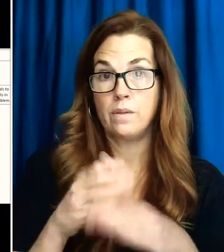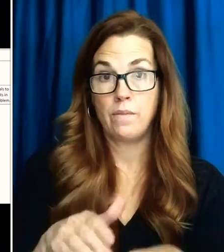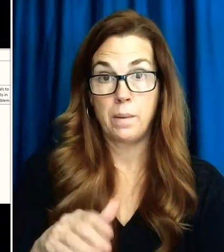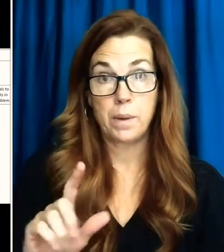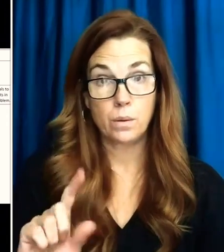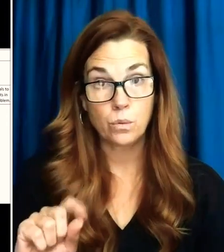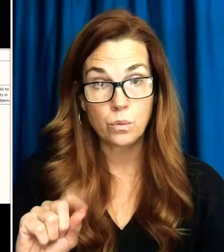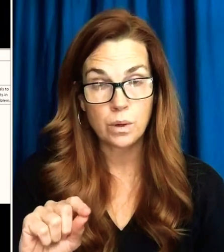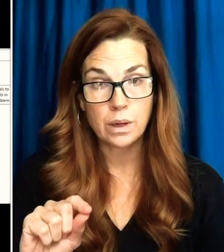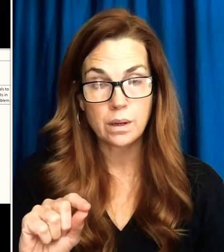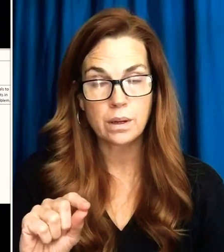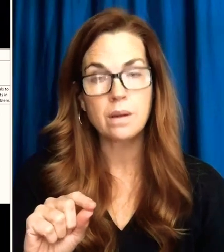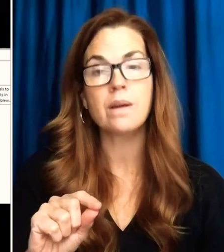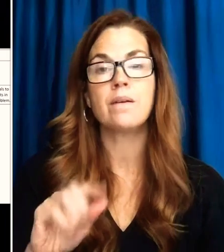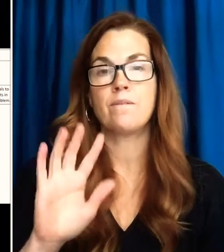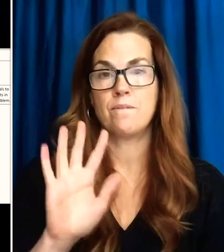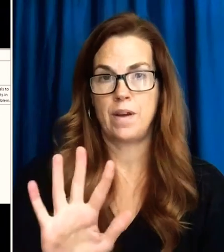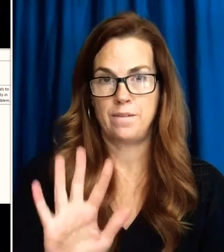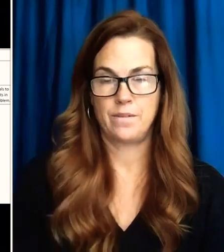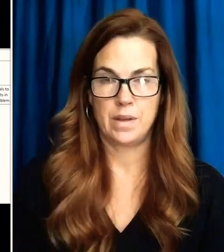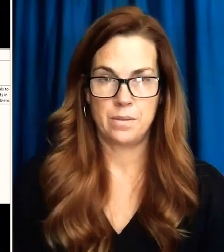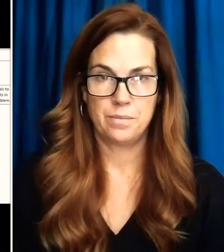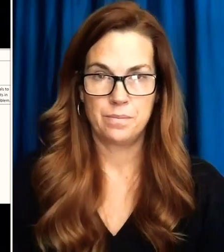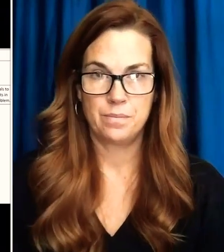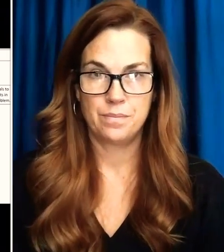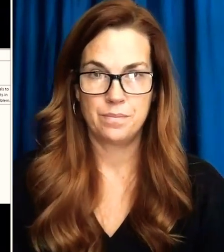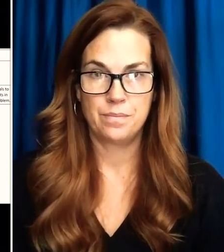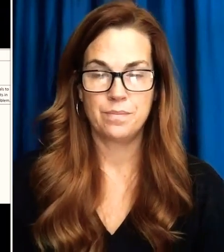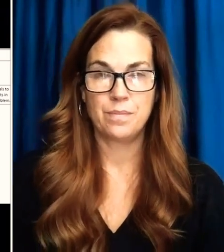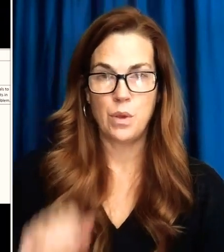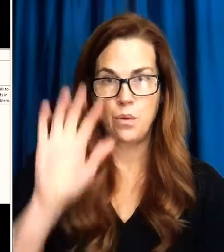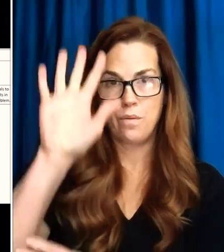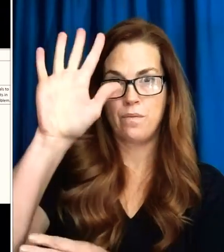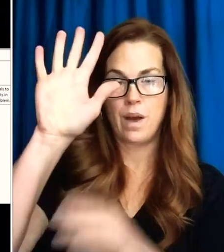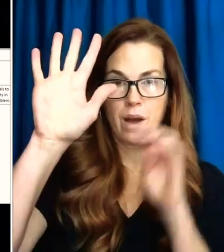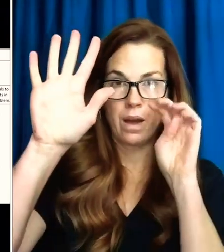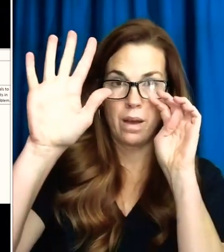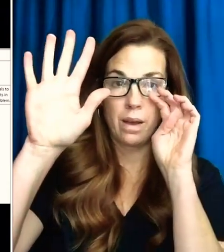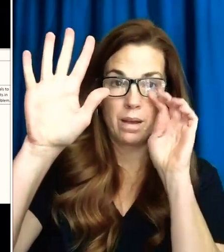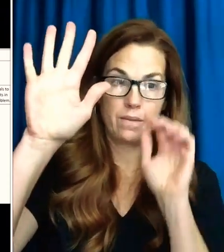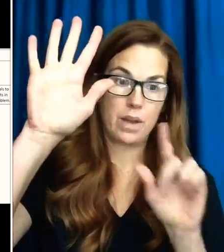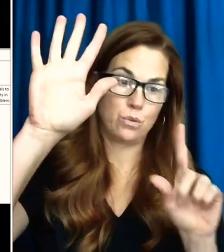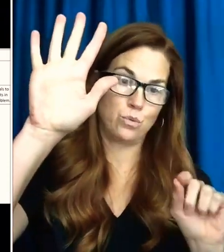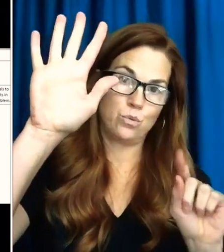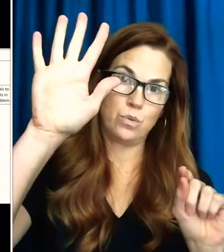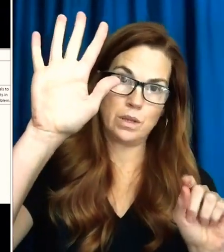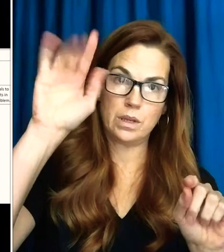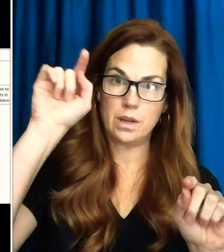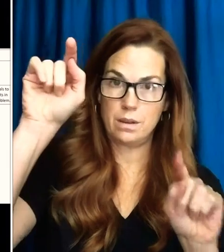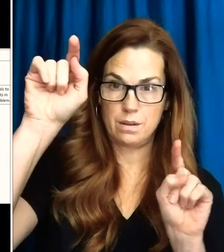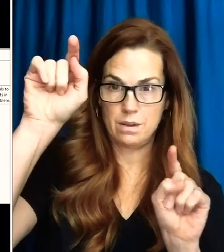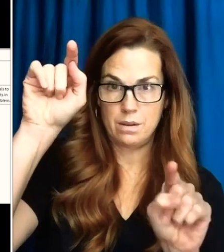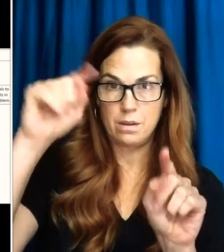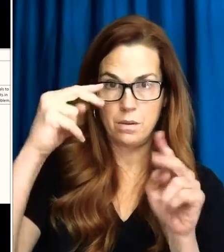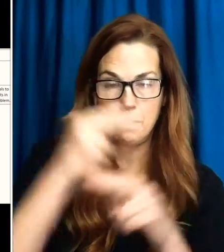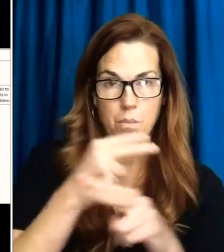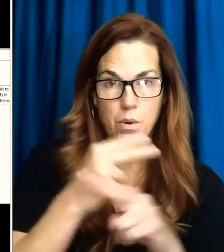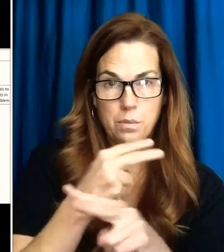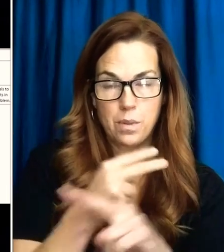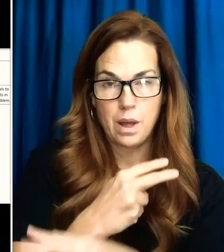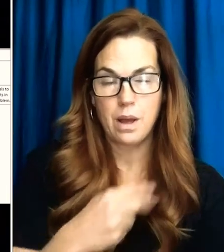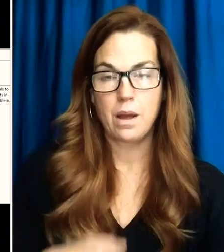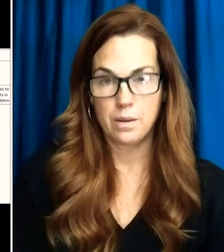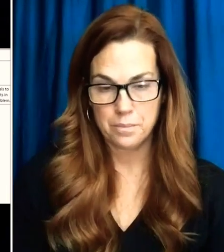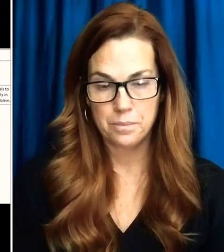let's do 20 times 5. So I'm going to do 5 times 0 is 0. 5 times 2 is 10, and it gives